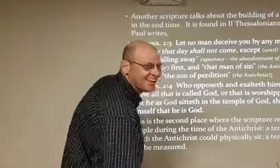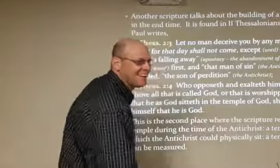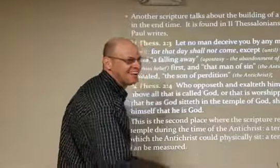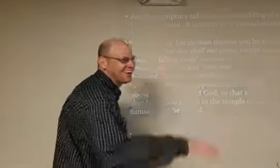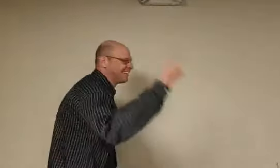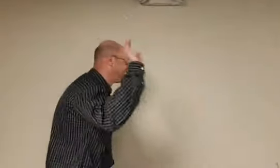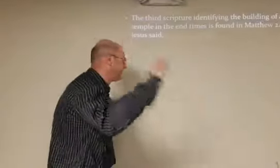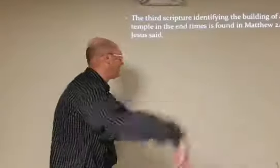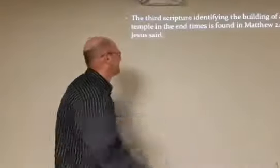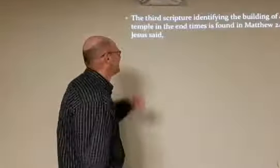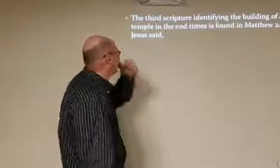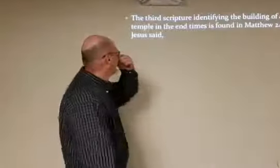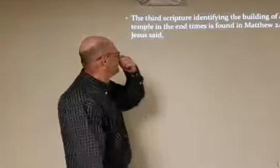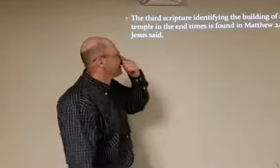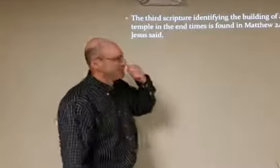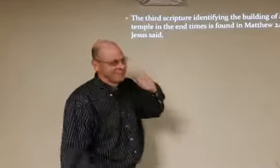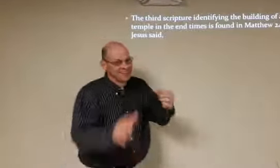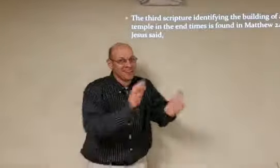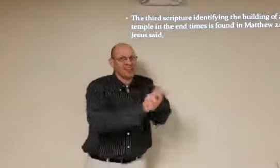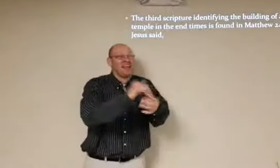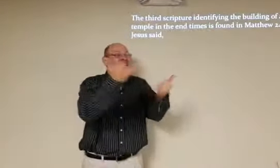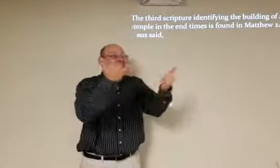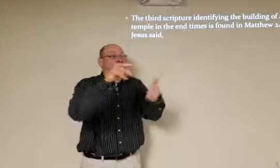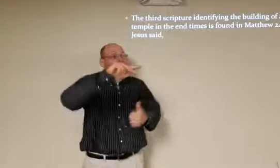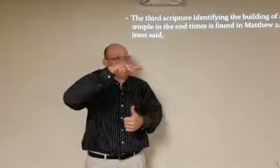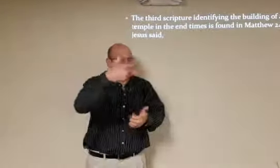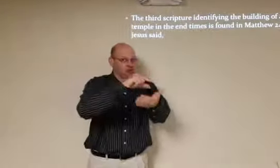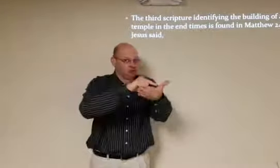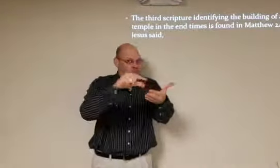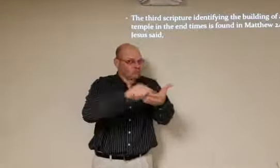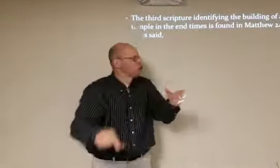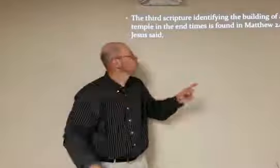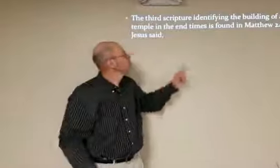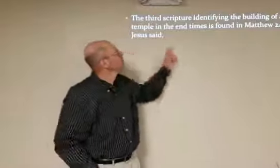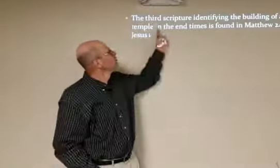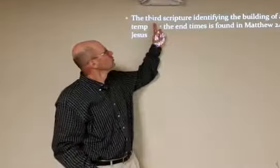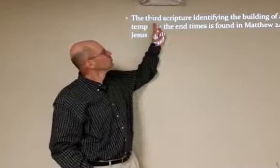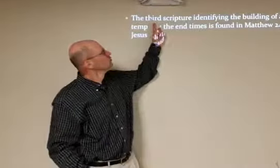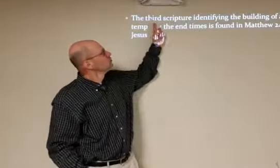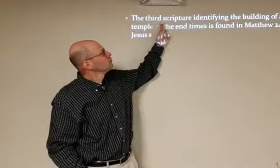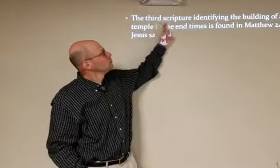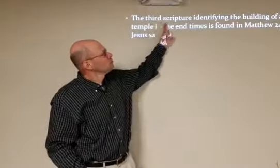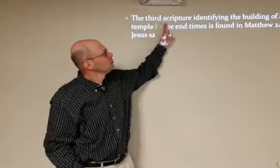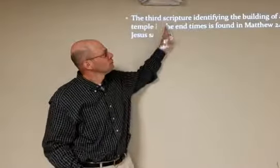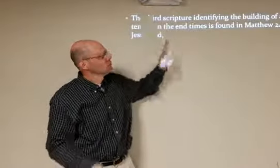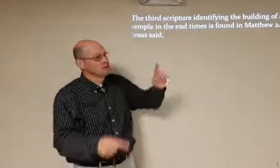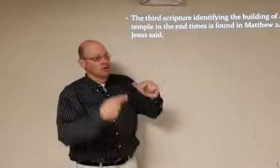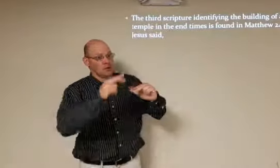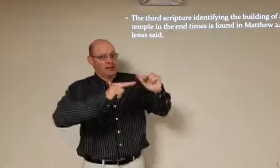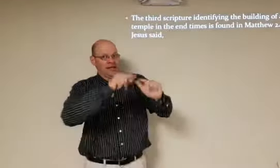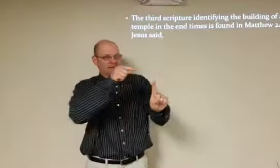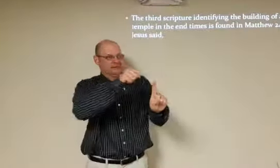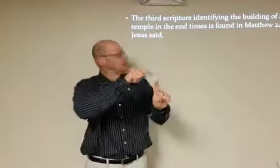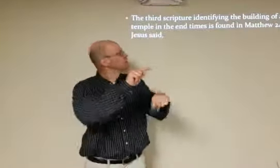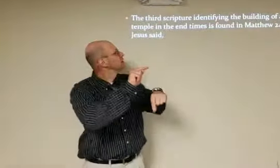The question was asked, I didn't see it, apology. Okay, so the third scripture identifying the